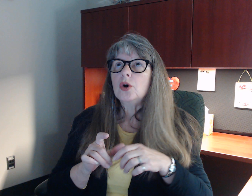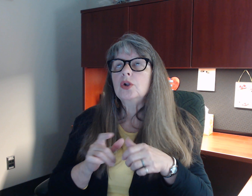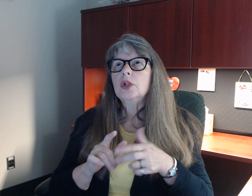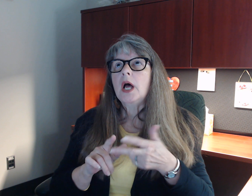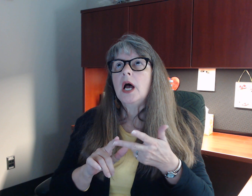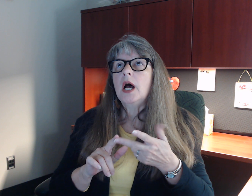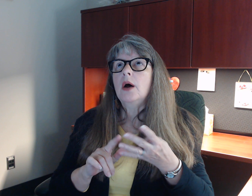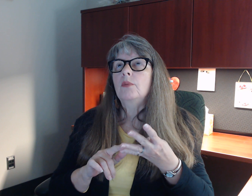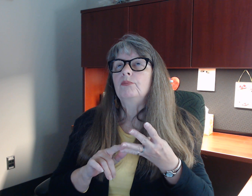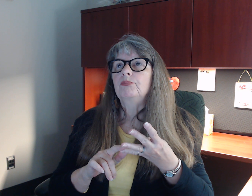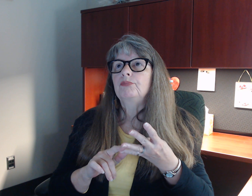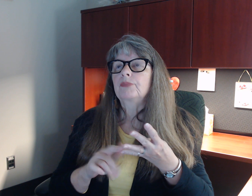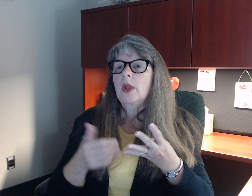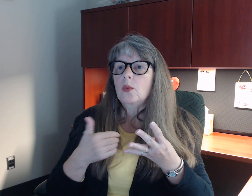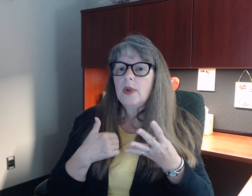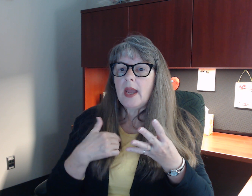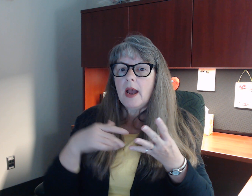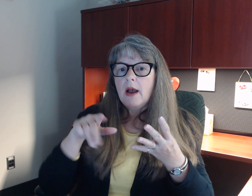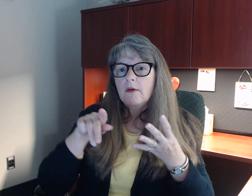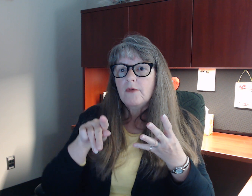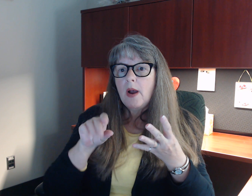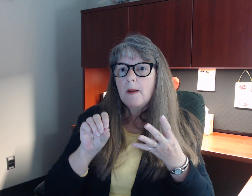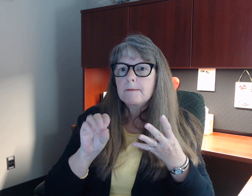Pineapple. We have